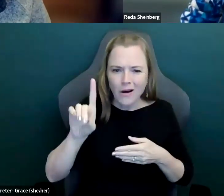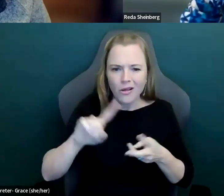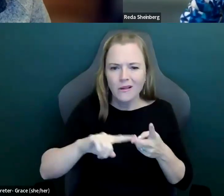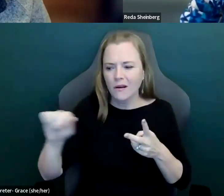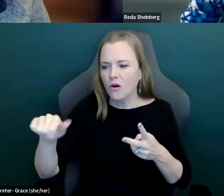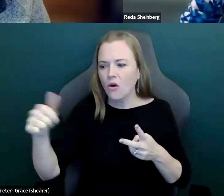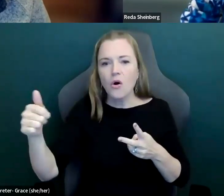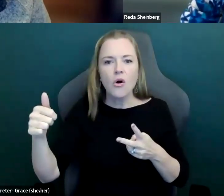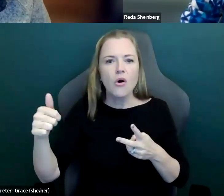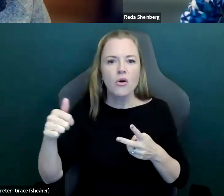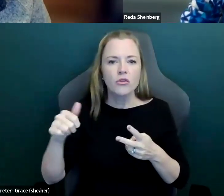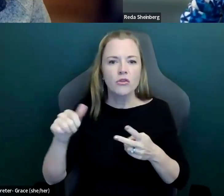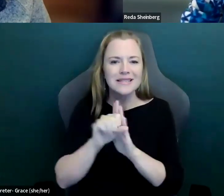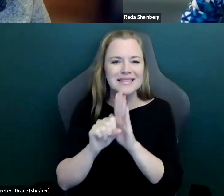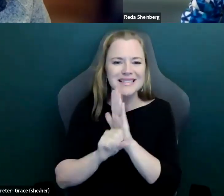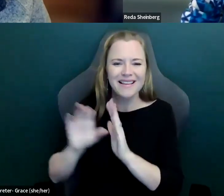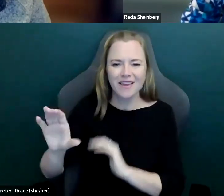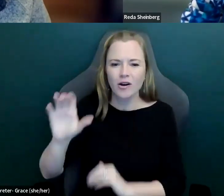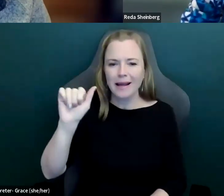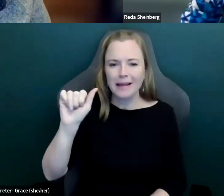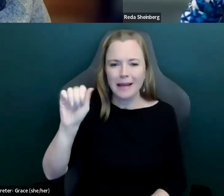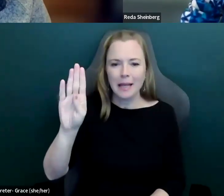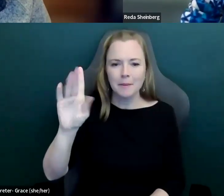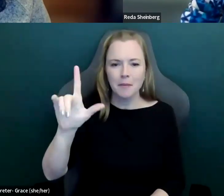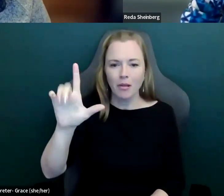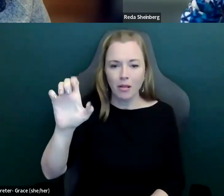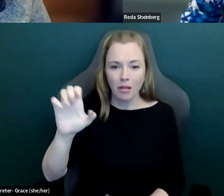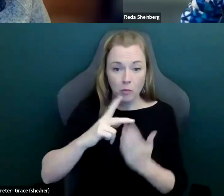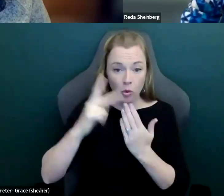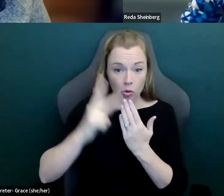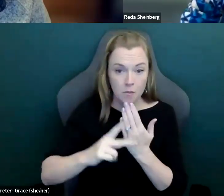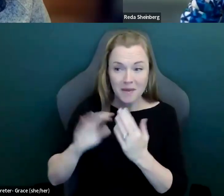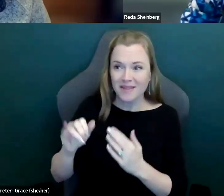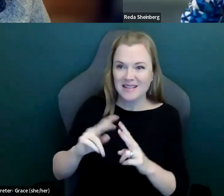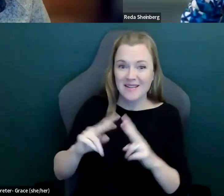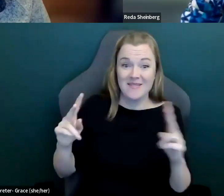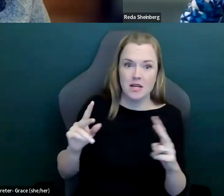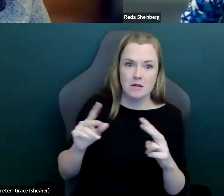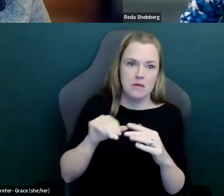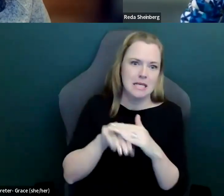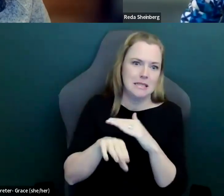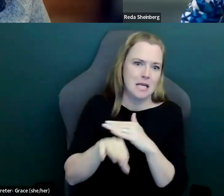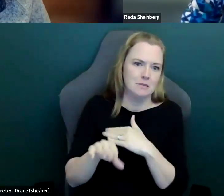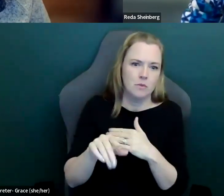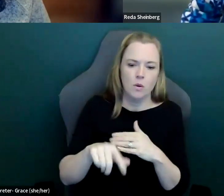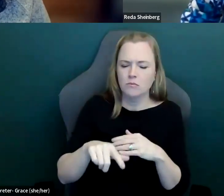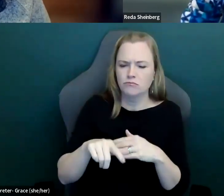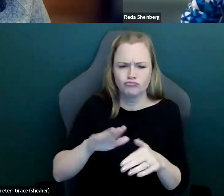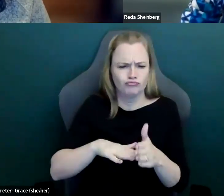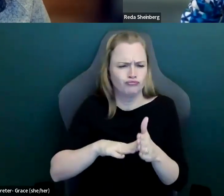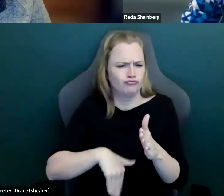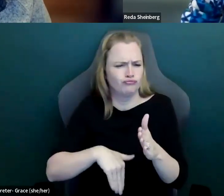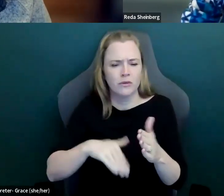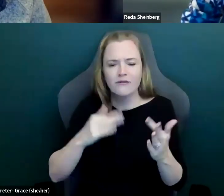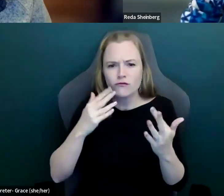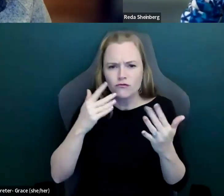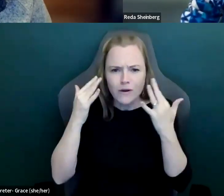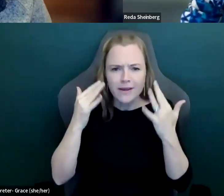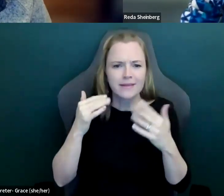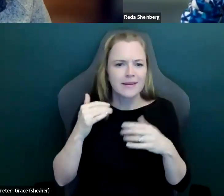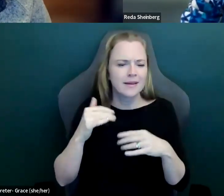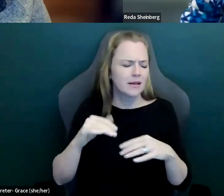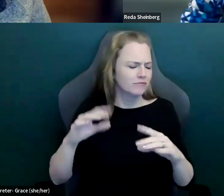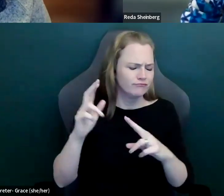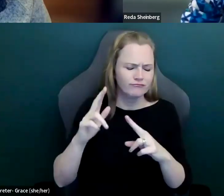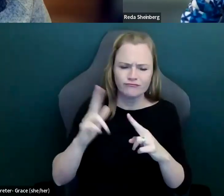ABLE program, which is a very accessible, low-cost, friendly, absolutely